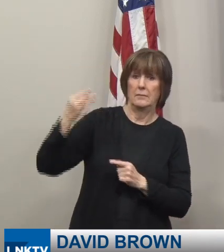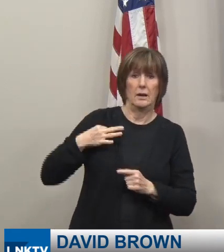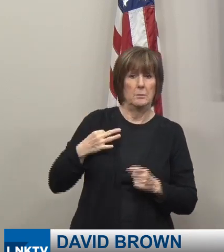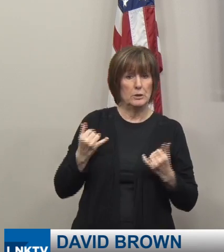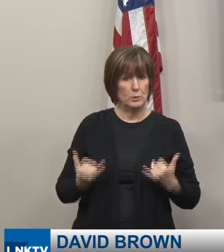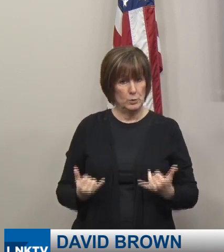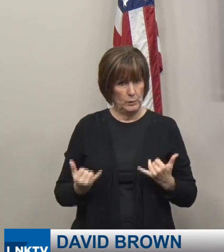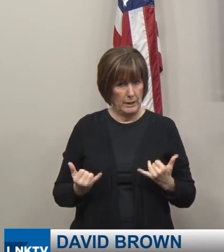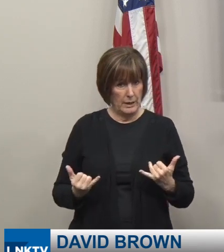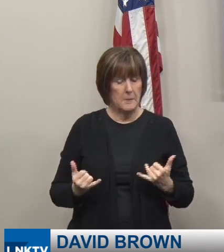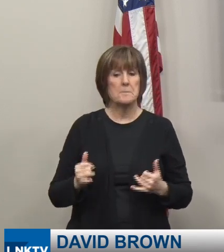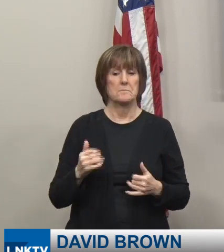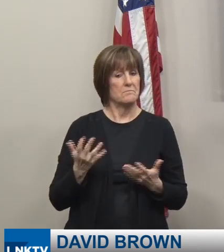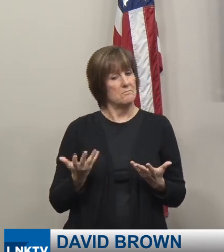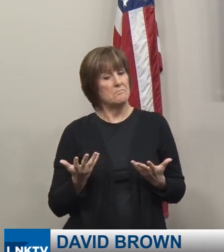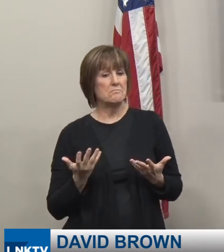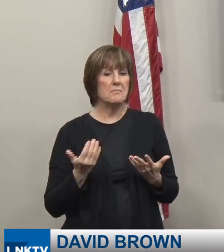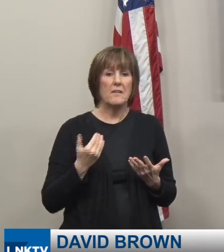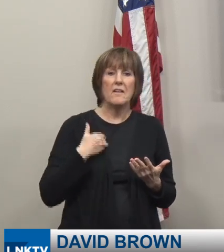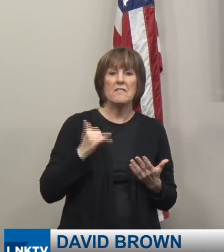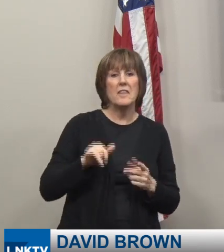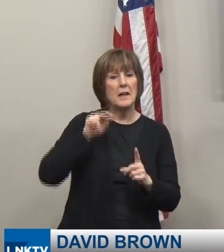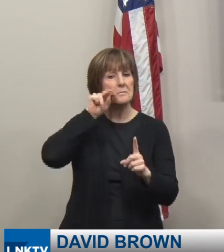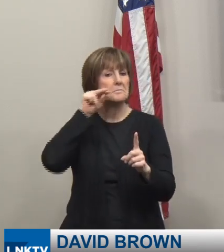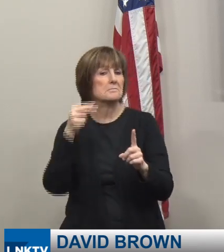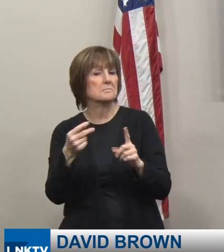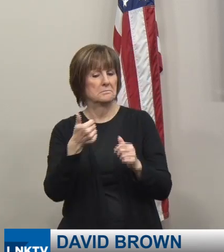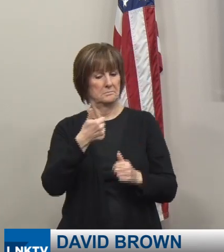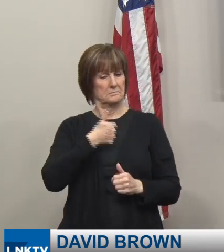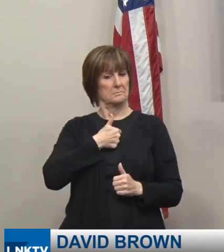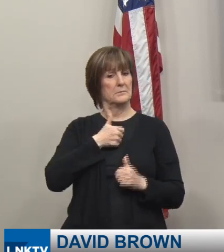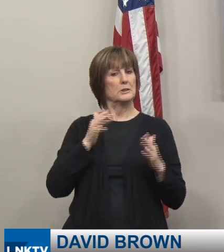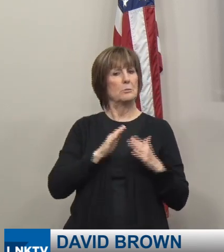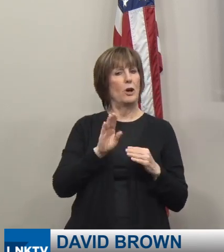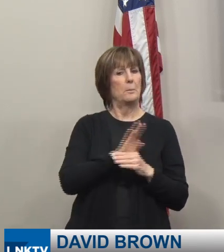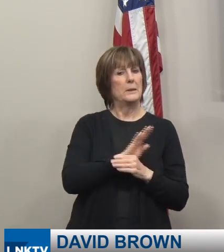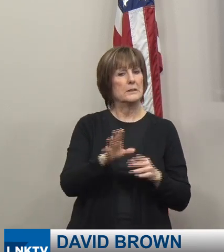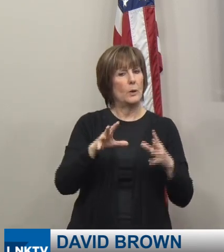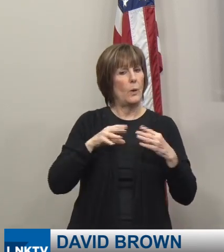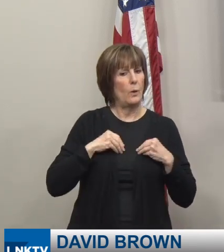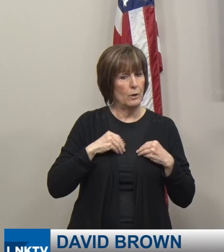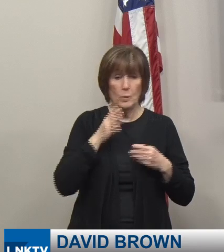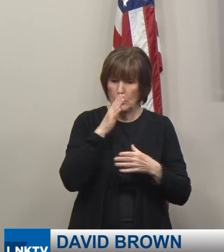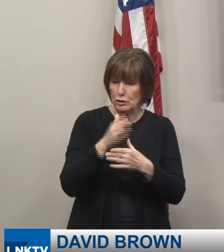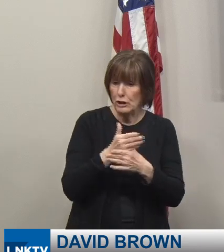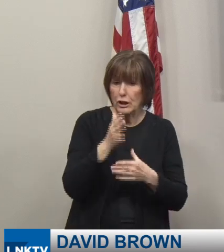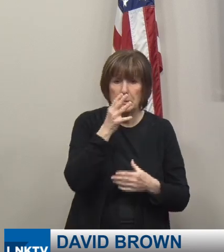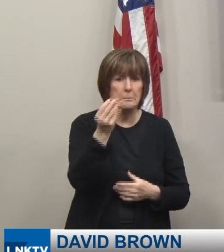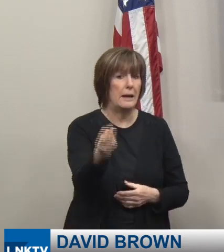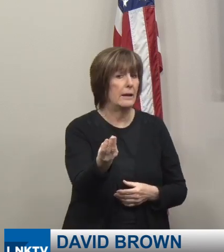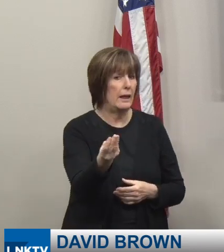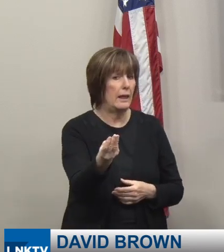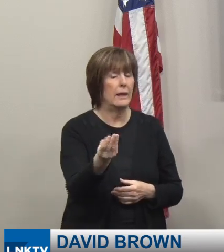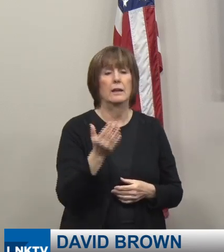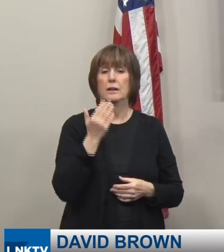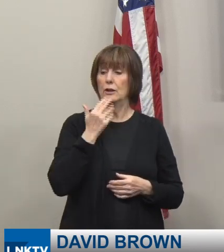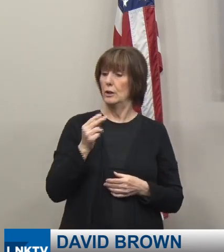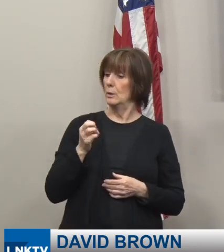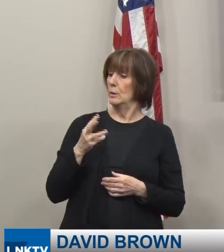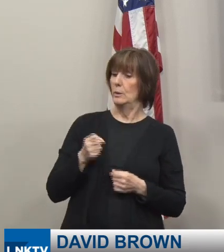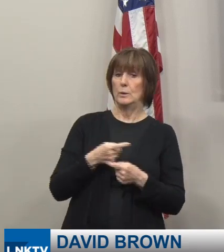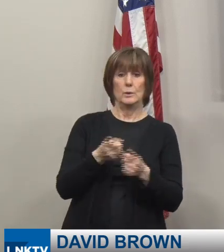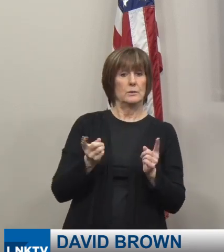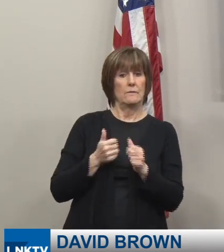today, so I have that kind of a perspective from a small business owner, and I'm going to share that on Monday. And the big news I think that everyone